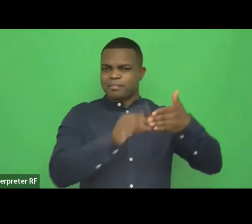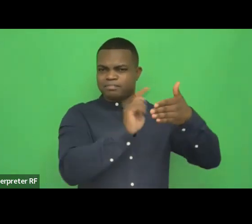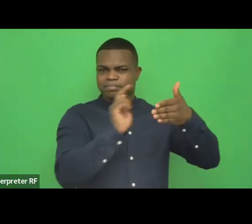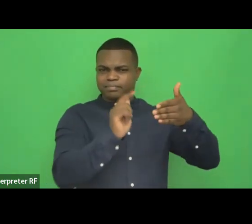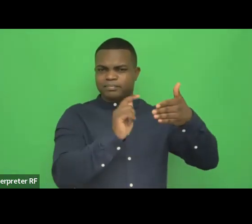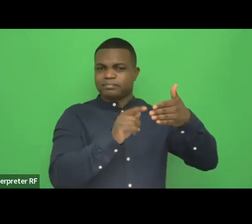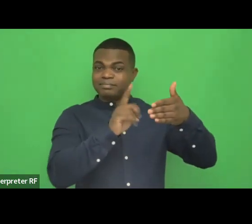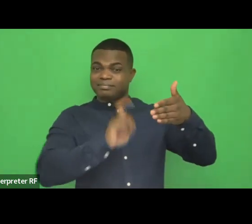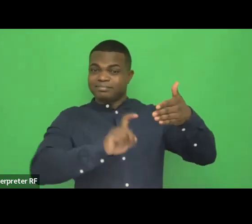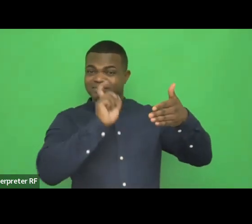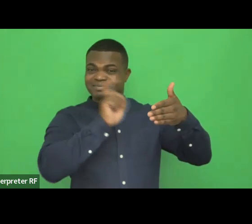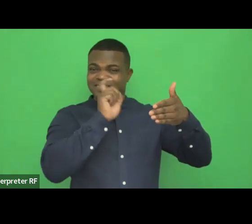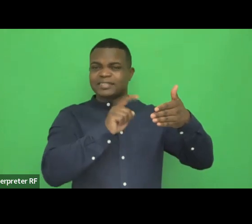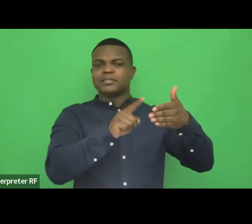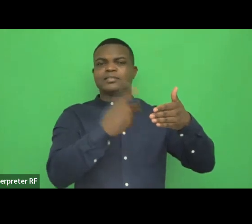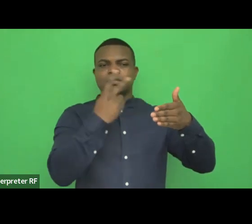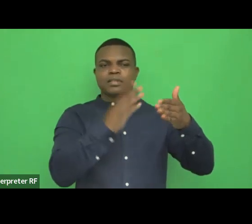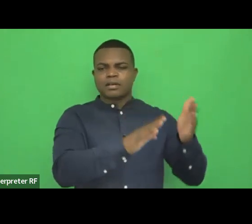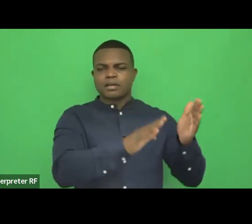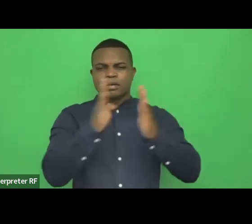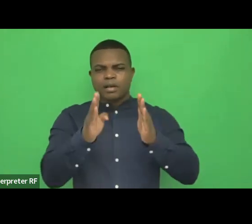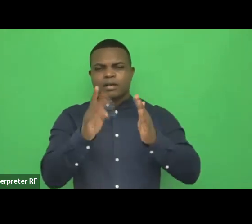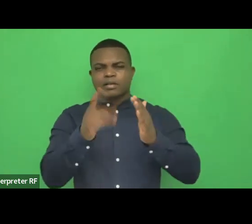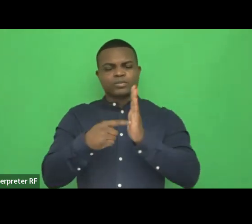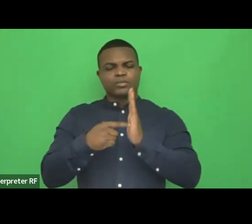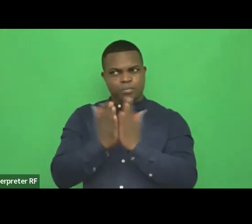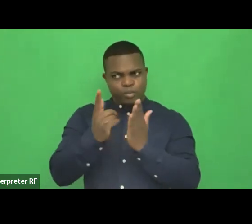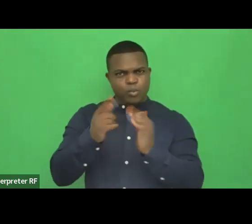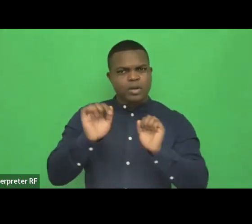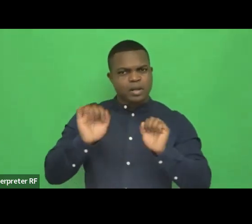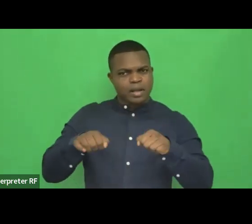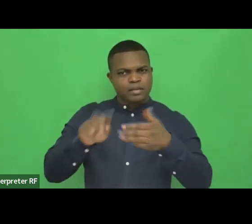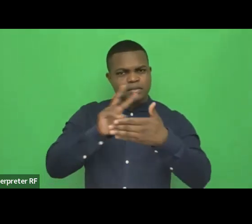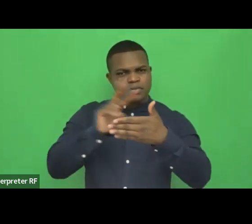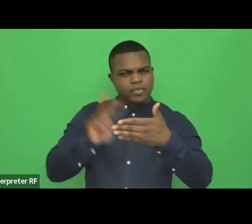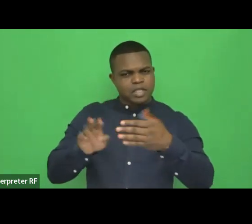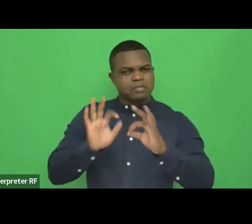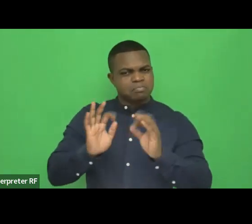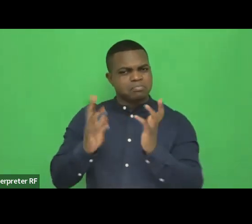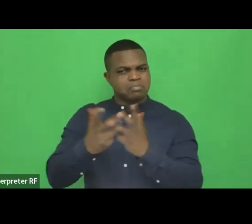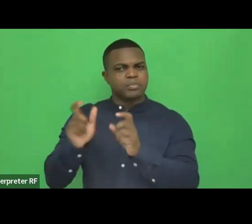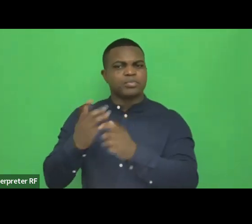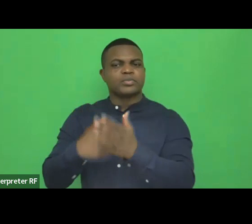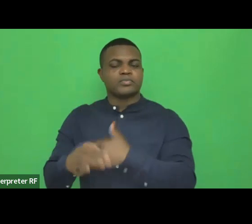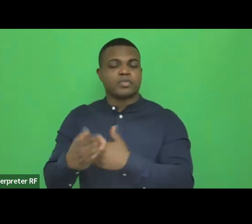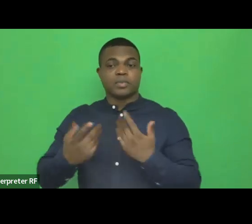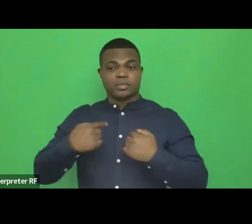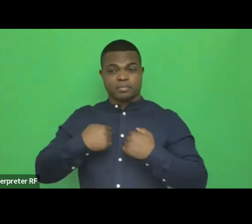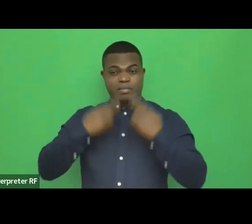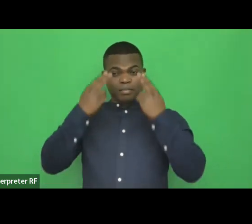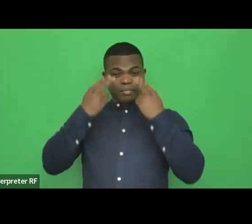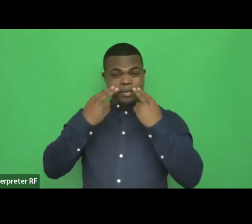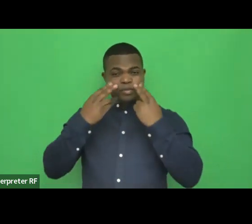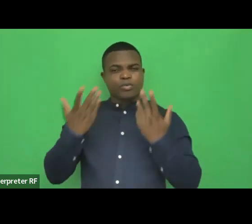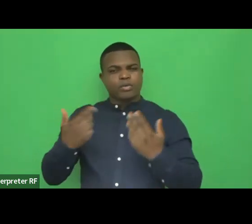helpful. I can click on the See All Accessibility Metadata button to see the details. Here